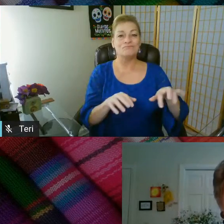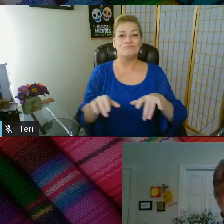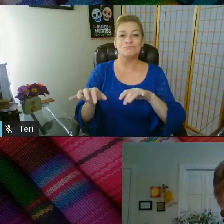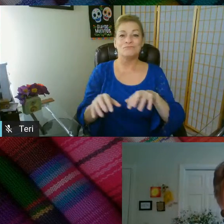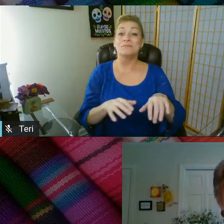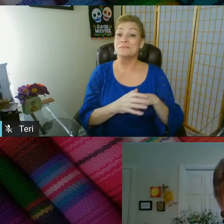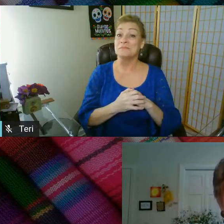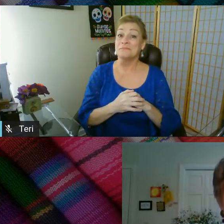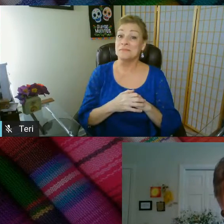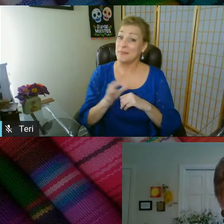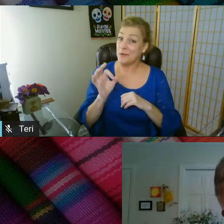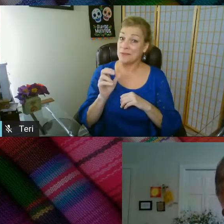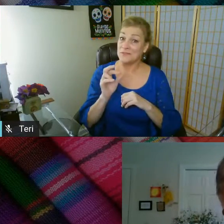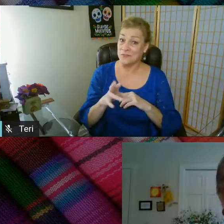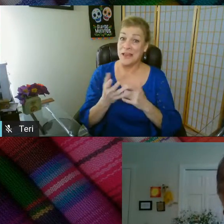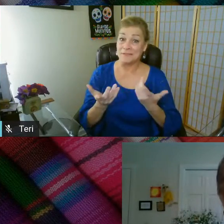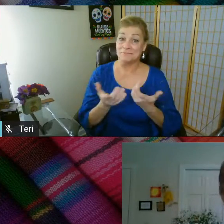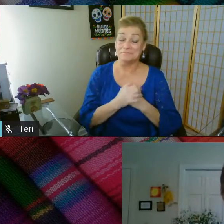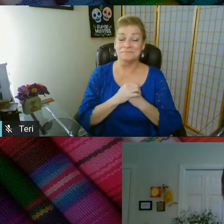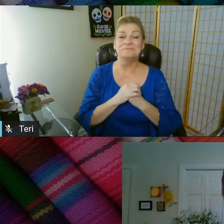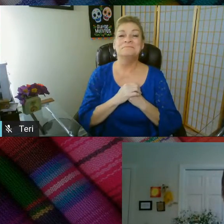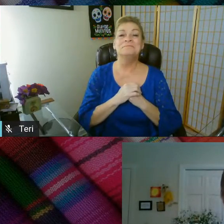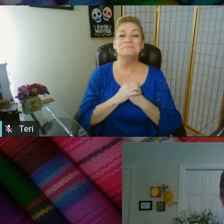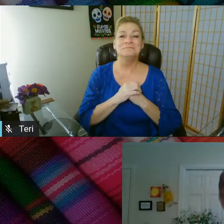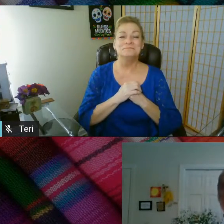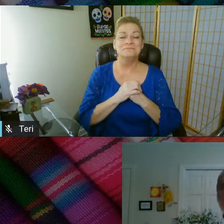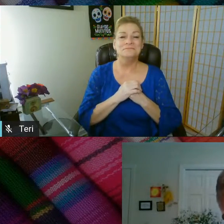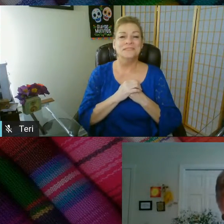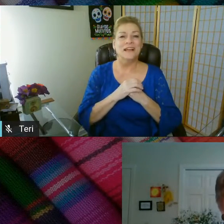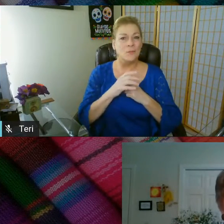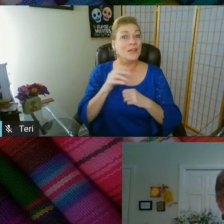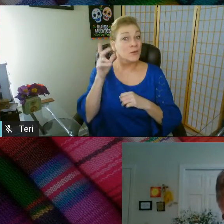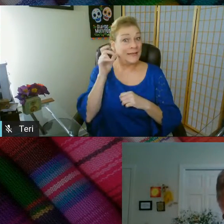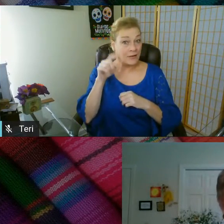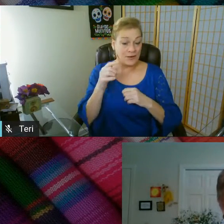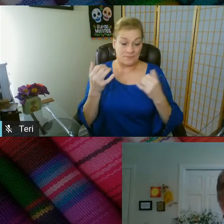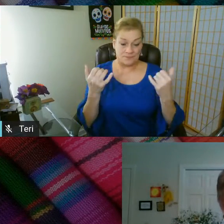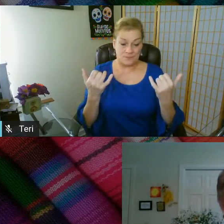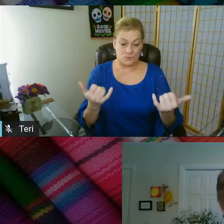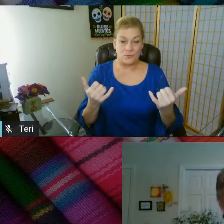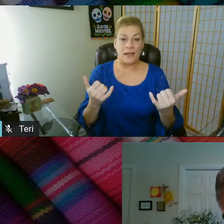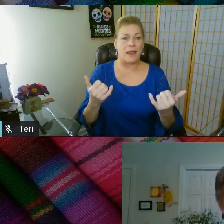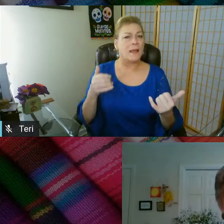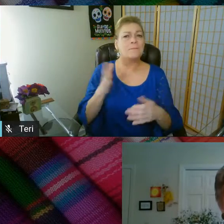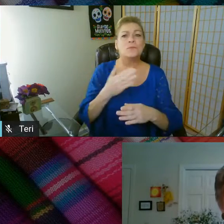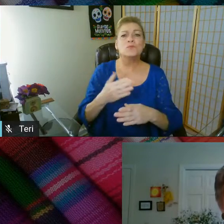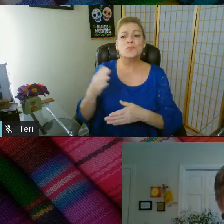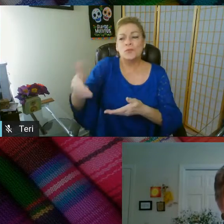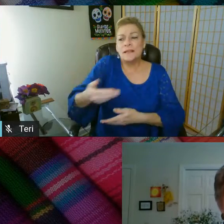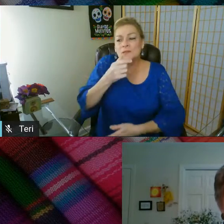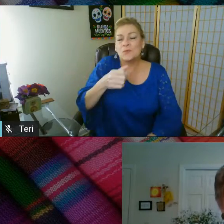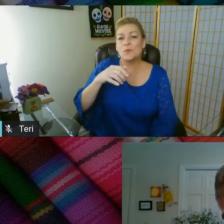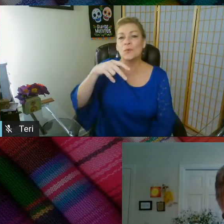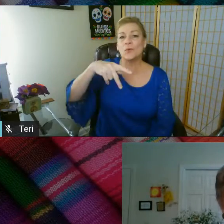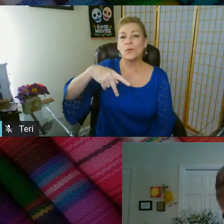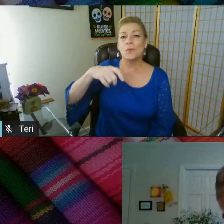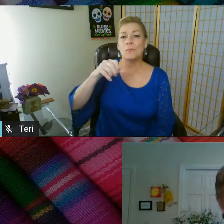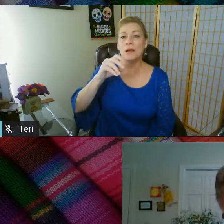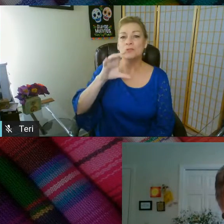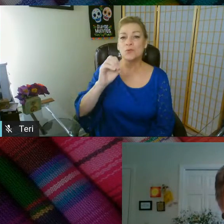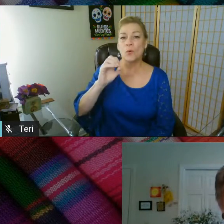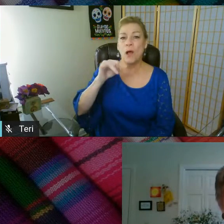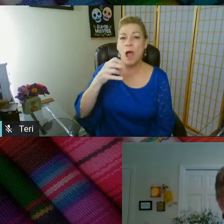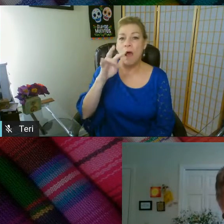live. That was Fred live, and we'll get to hear him with our music today. Our musical guest is Pancho Javier. He actually went to